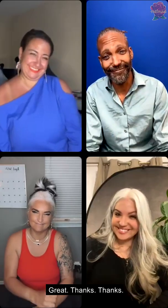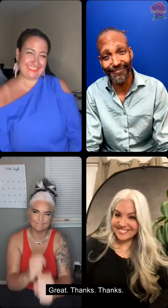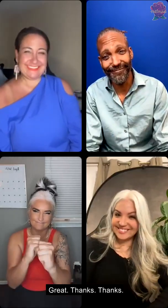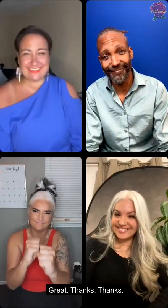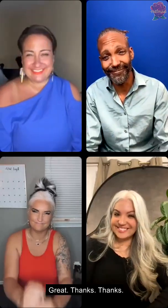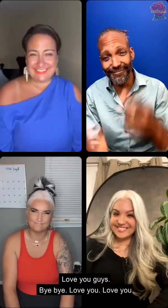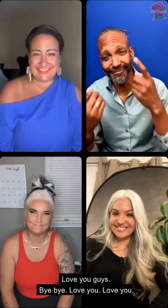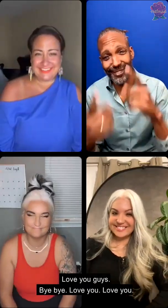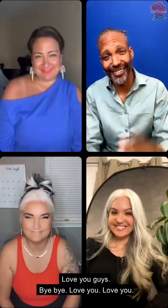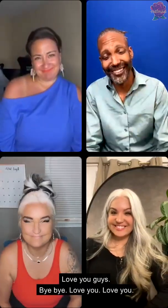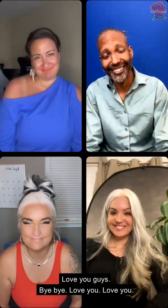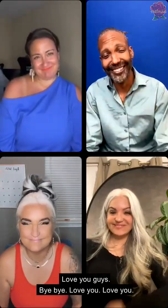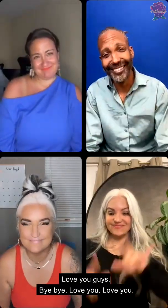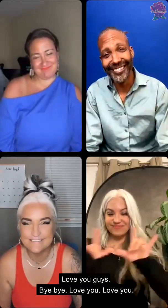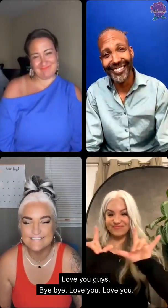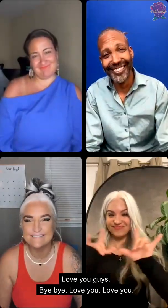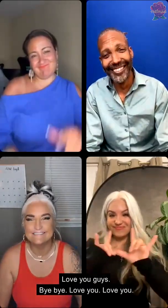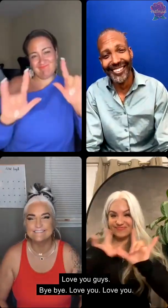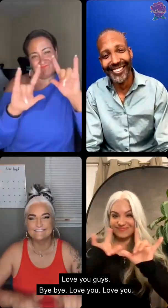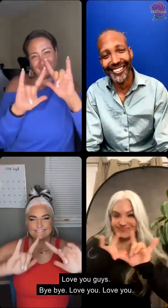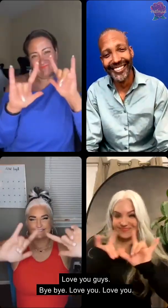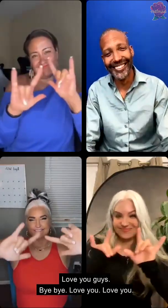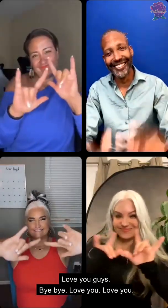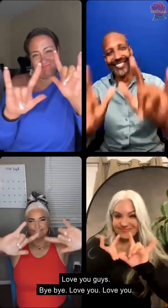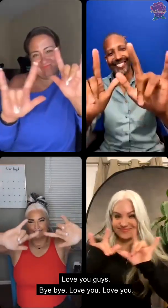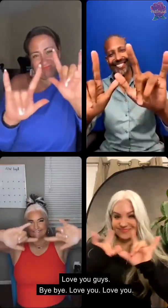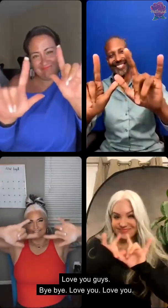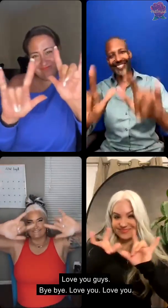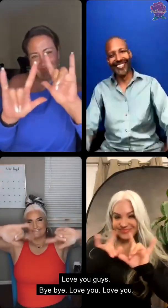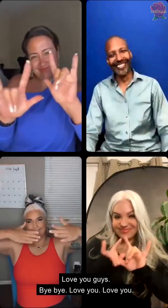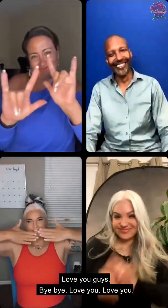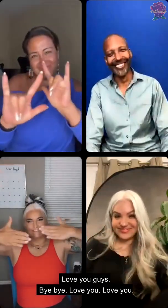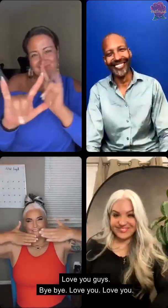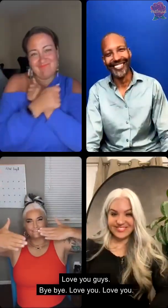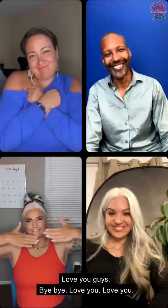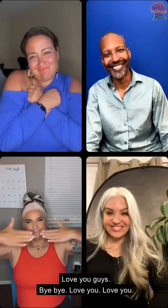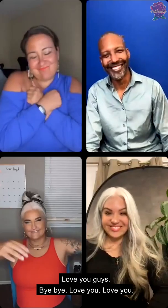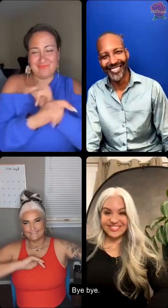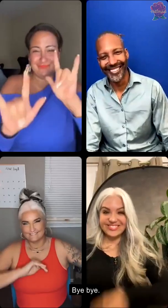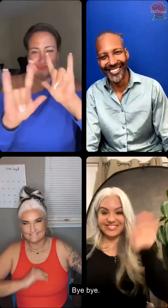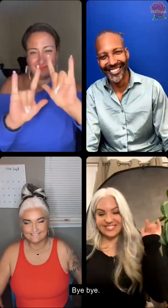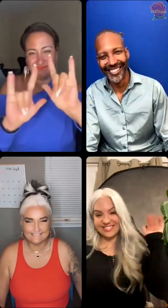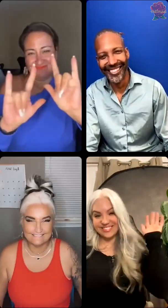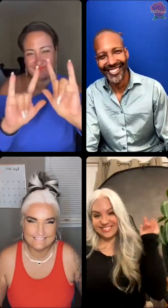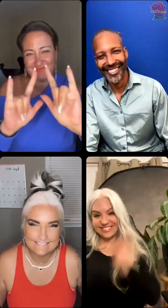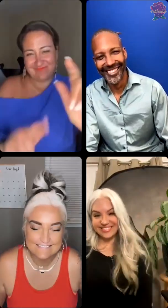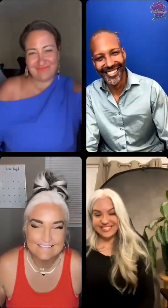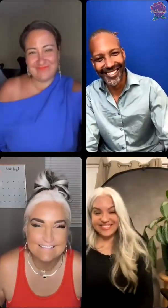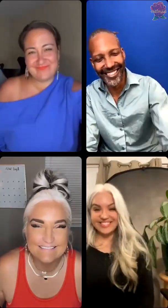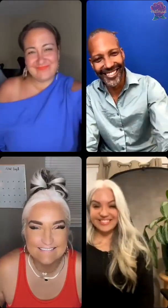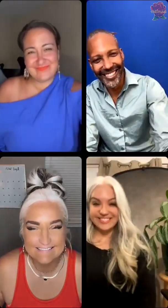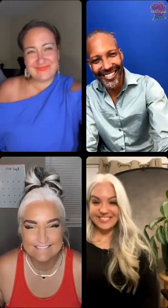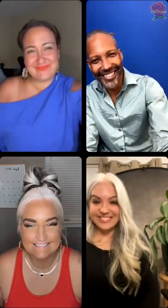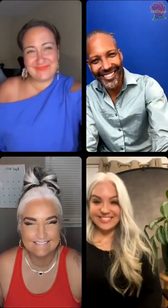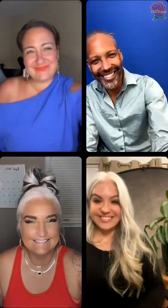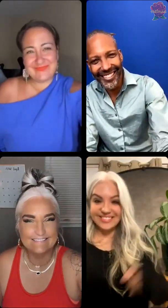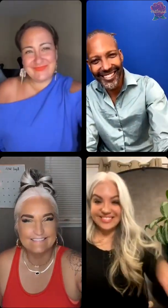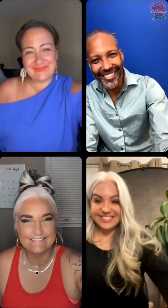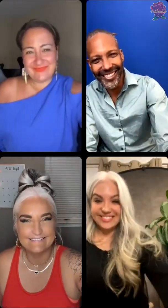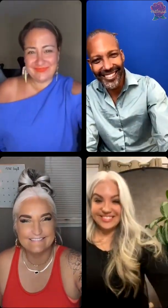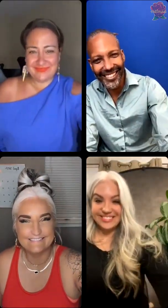journey. Great, thanks, thanks. Love you guys. Bye, bye. Love you, love you. Bye bye.